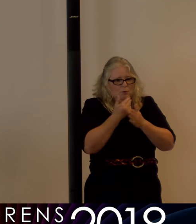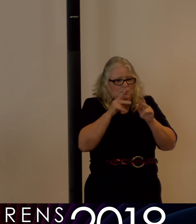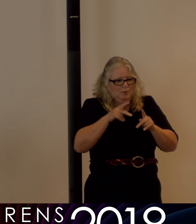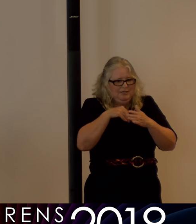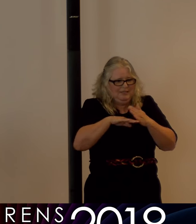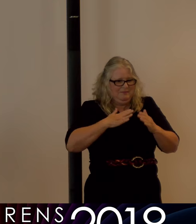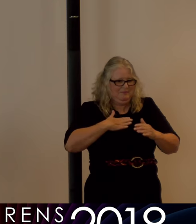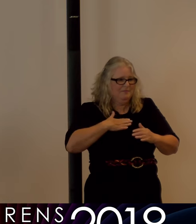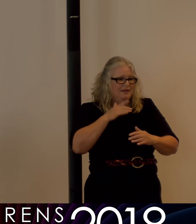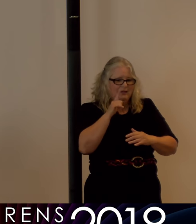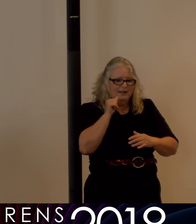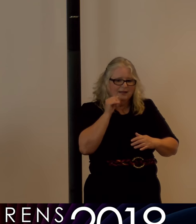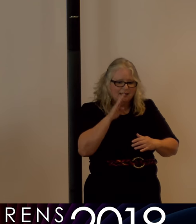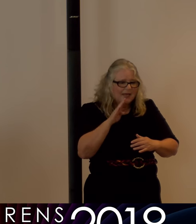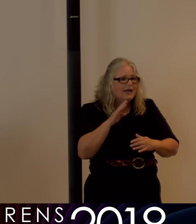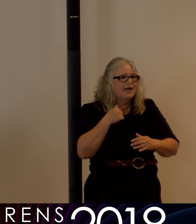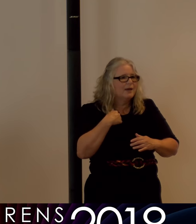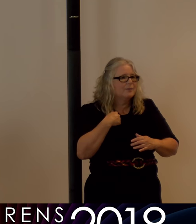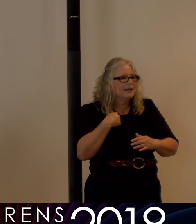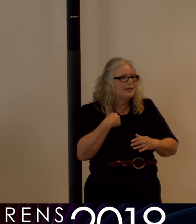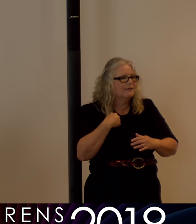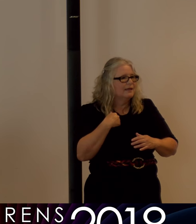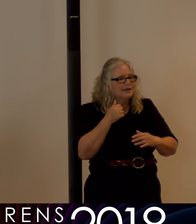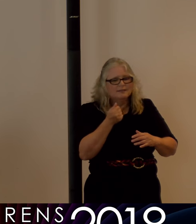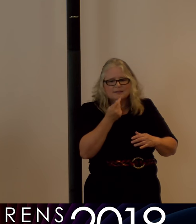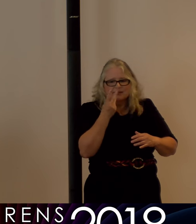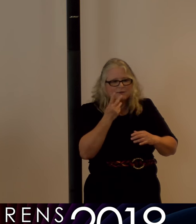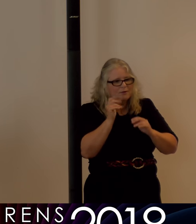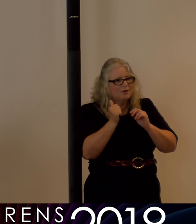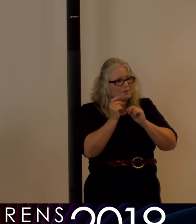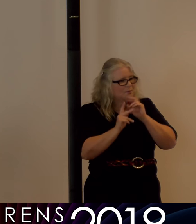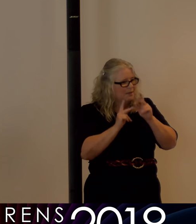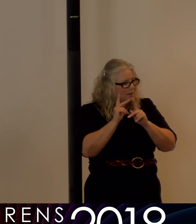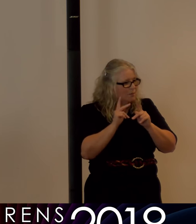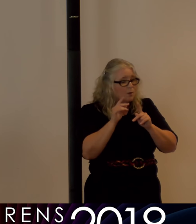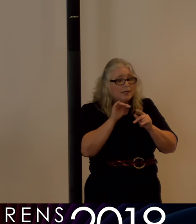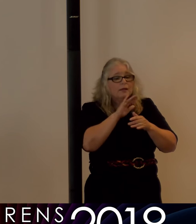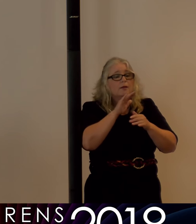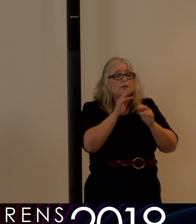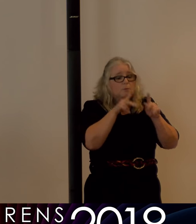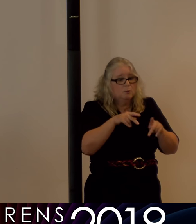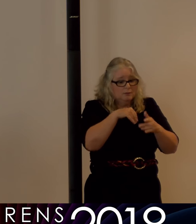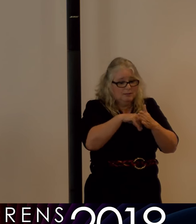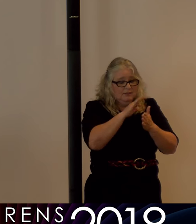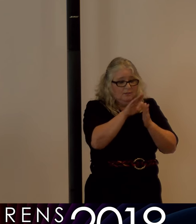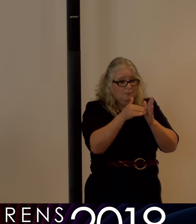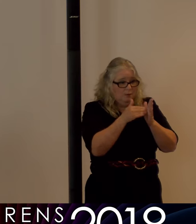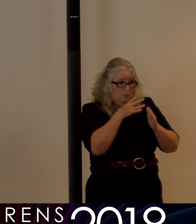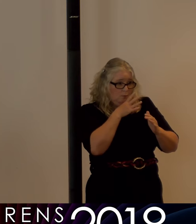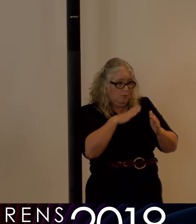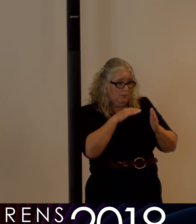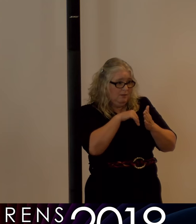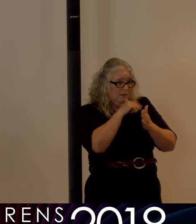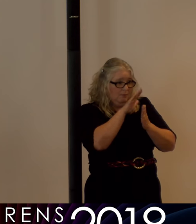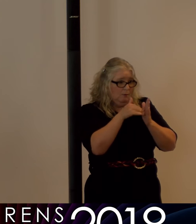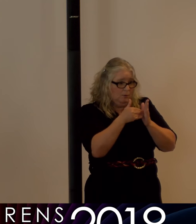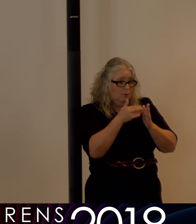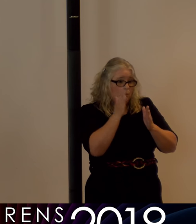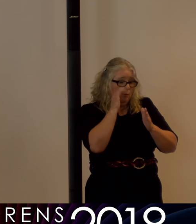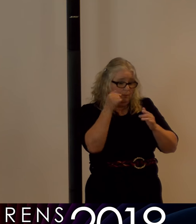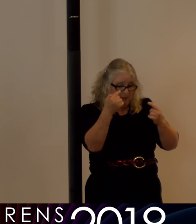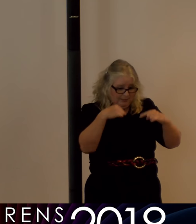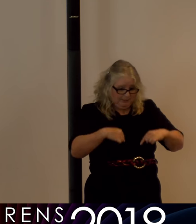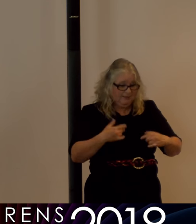Yelka was at Stanford. She just joined my lab. Julia Eisenberg in the middle there will be here in about an hour. Jennifer Skidmore on the